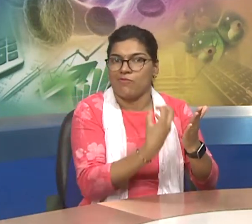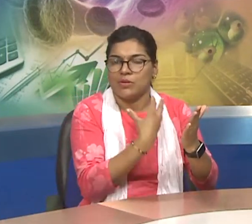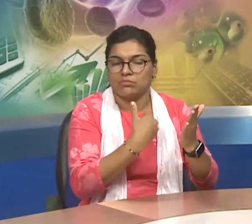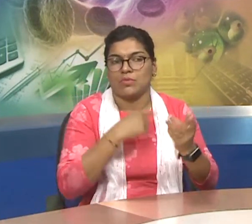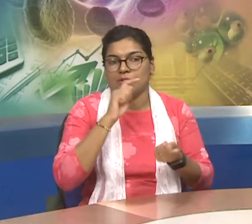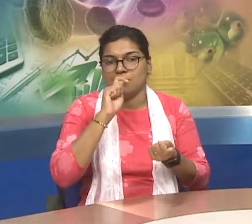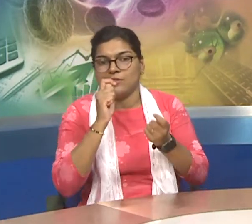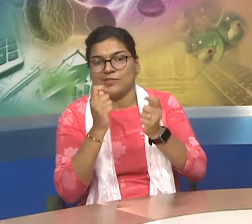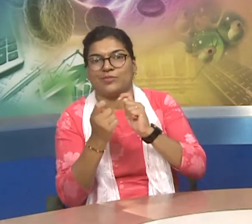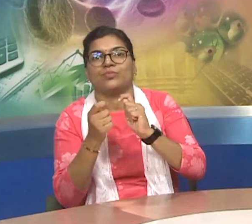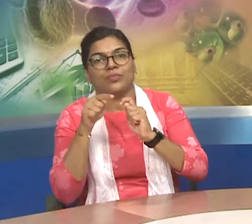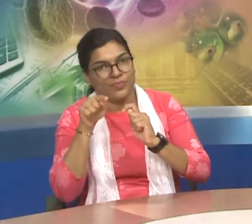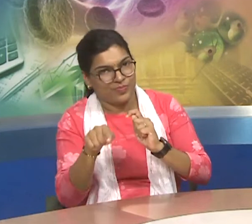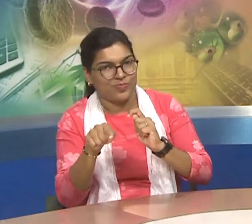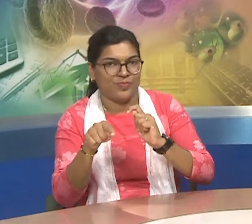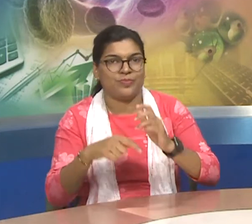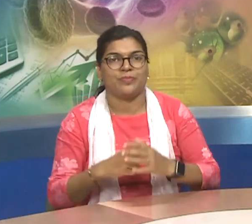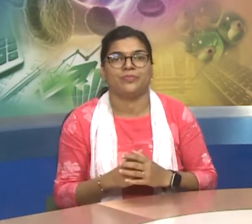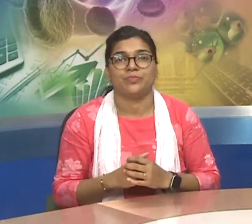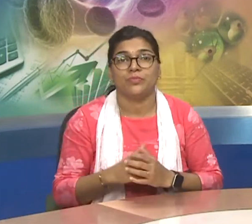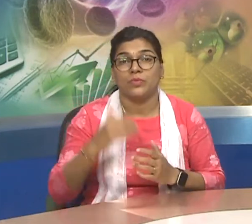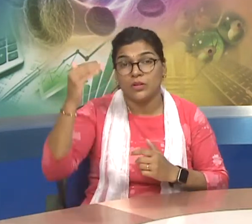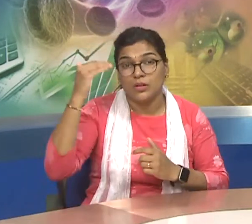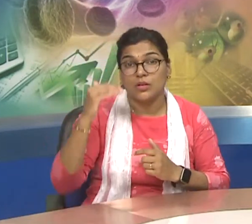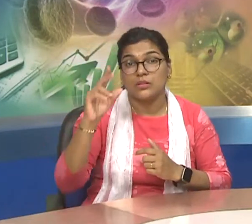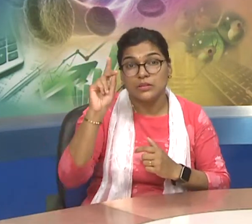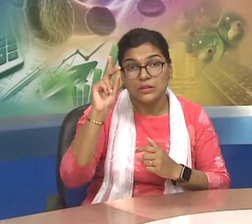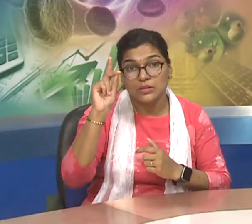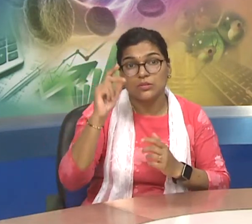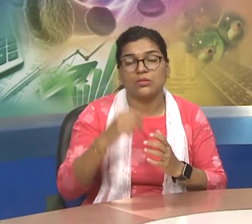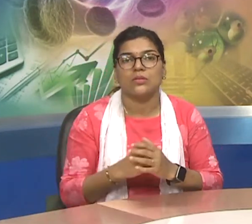And also the increased demands and expectations of the users.